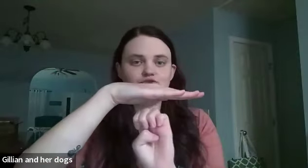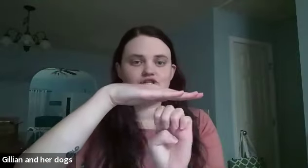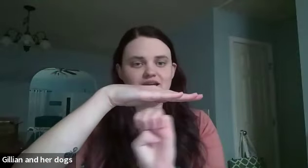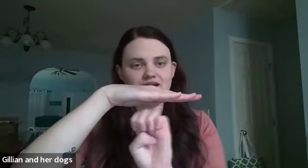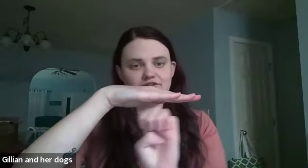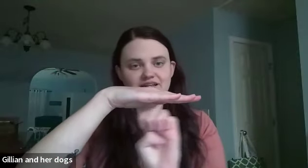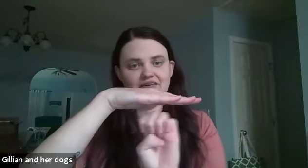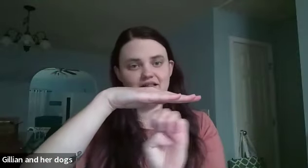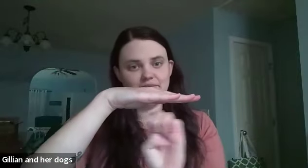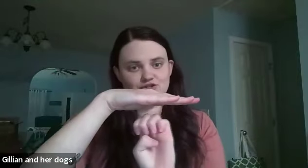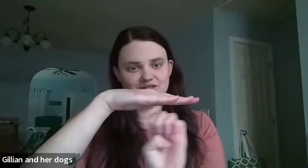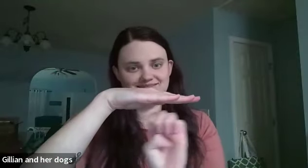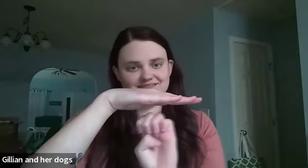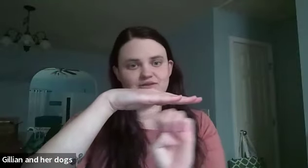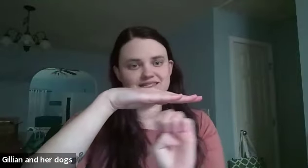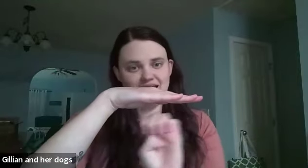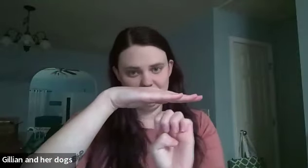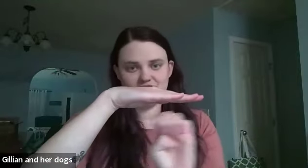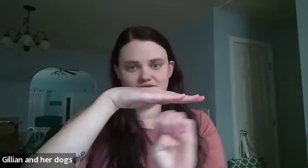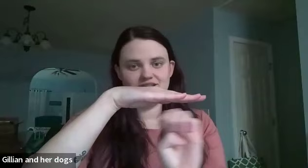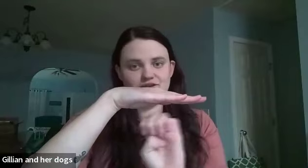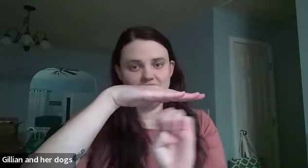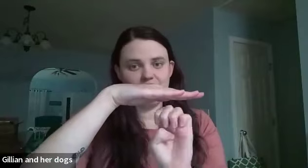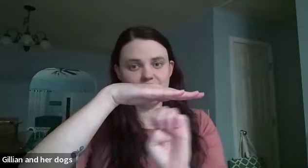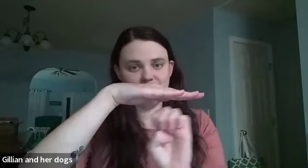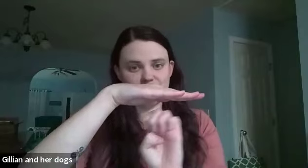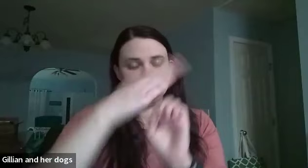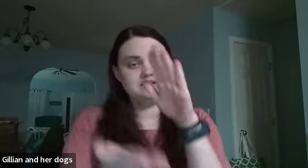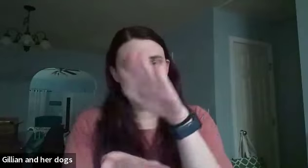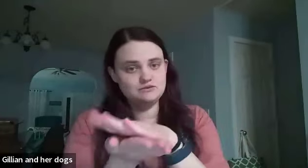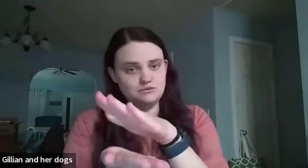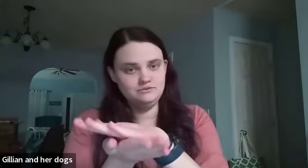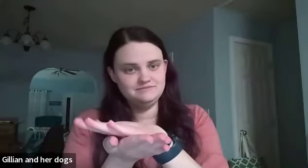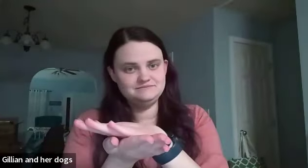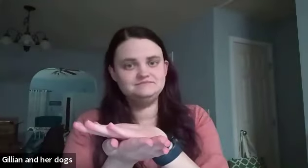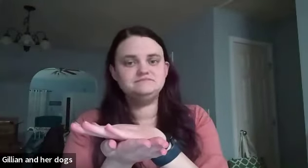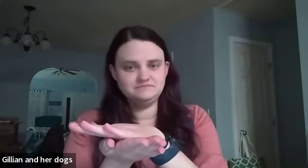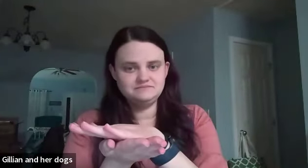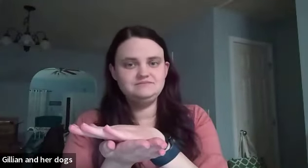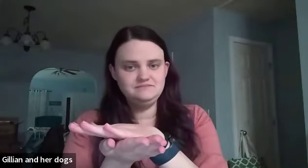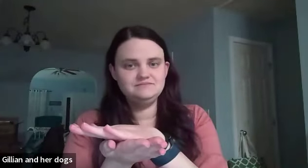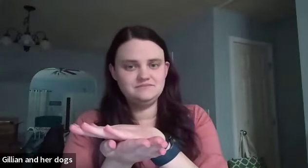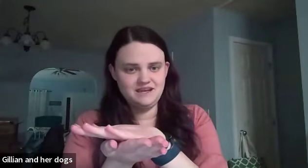you shake it underneath. Elementary. So this is elementary. So elementary school.